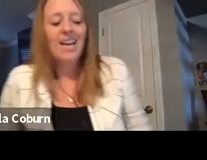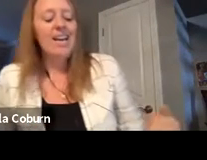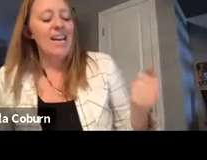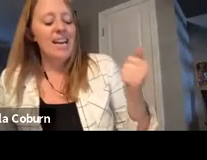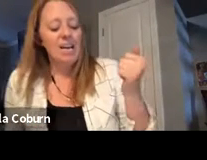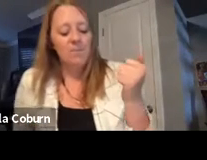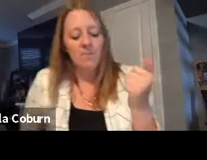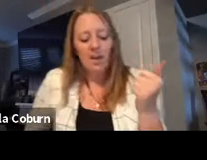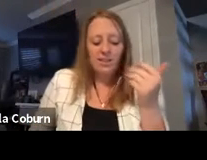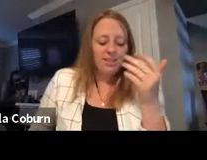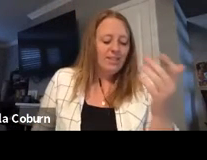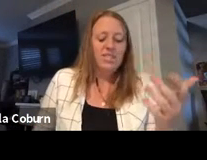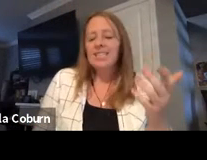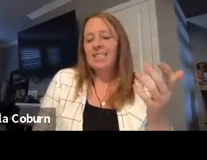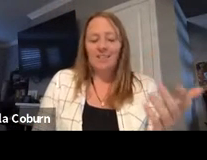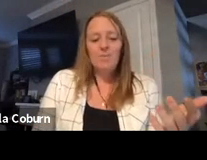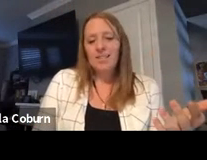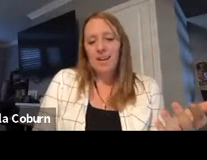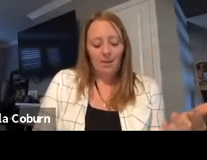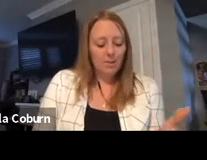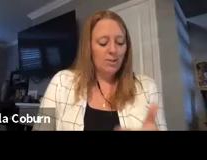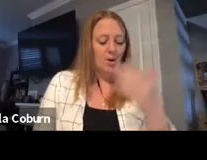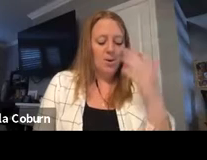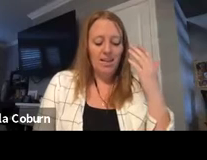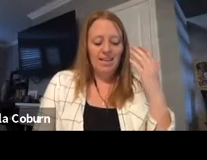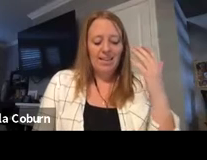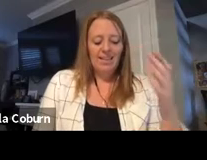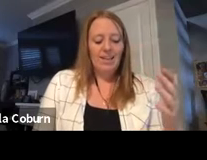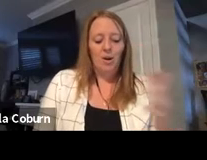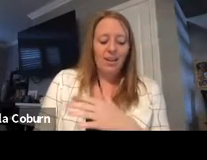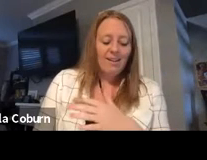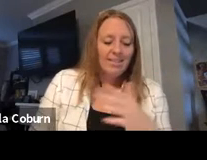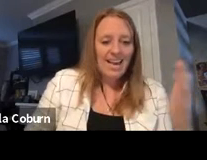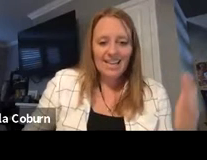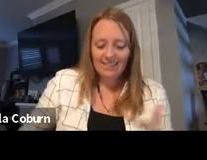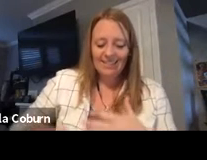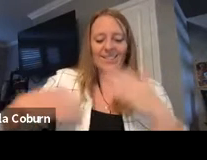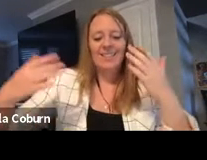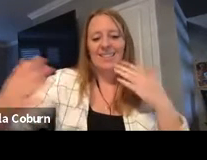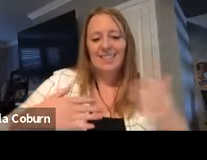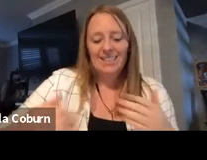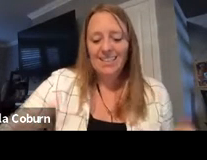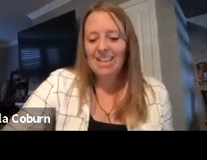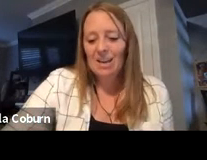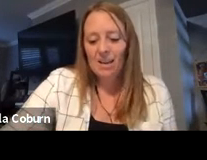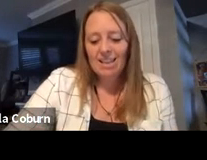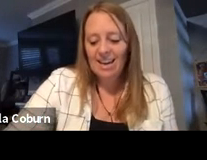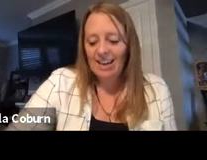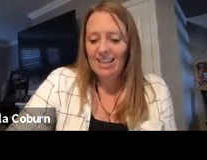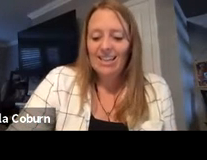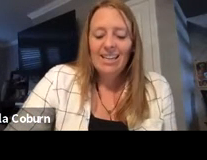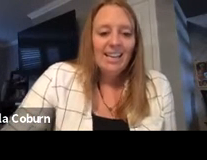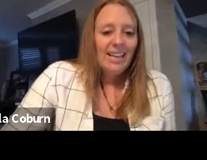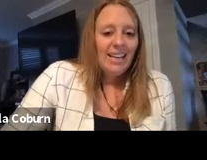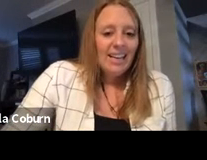blind. And we just need to give them that time. So, count to 10, let them get